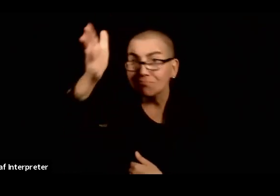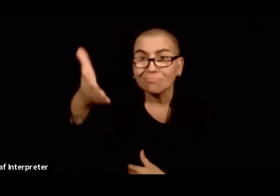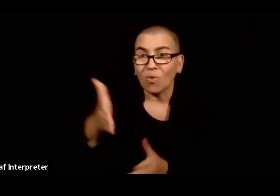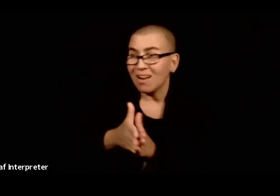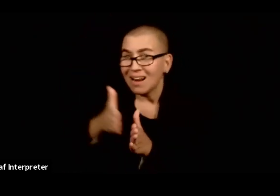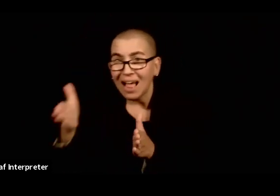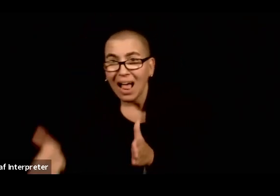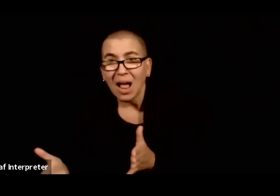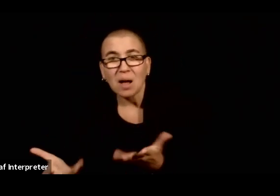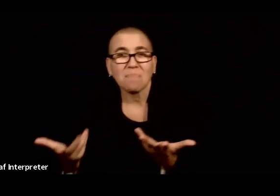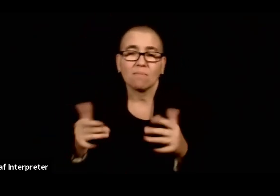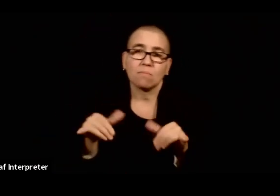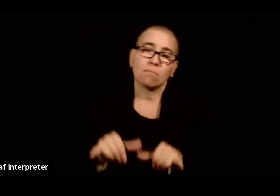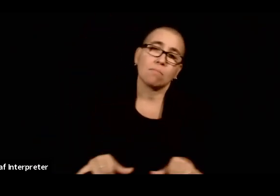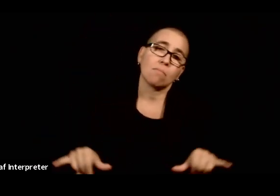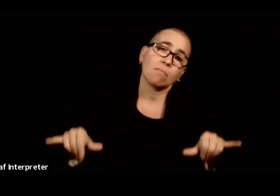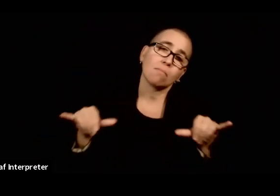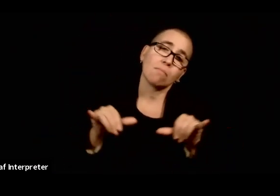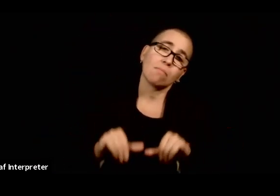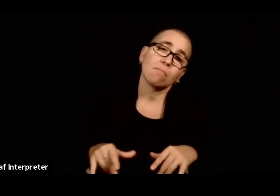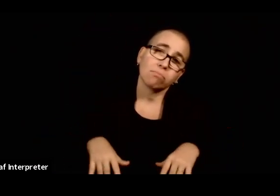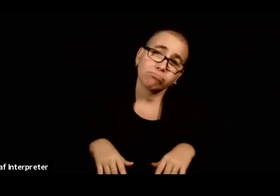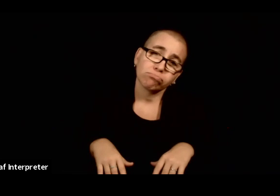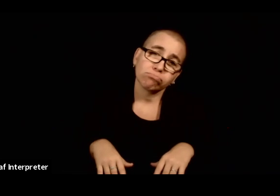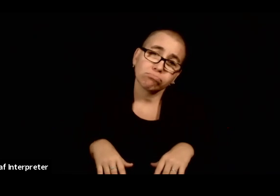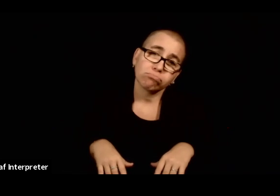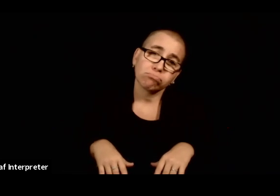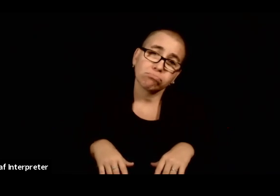been largely alone for about the past 5 months.